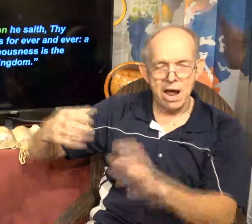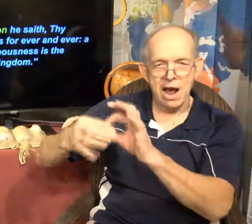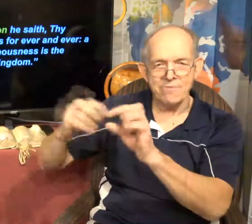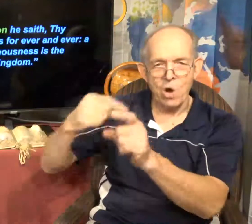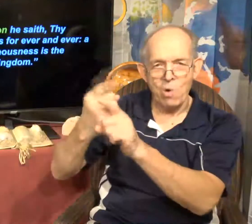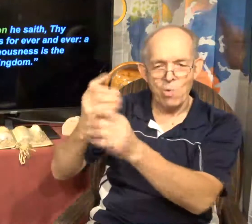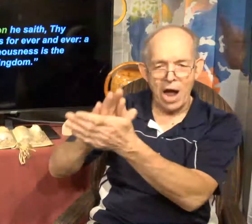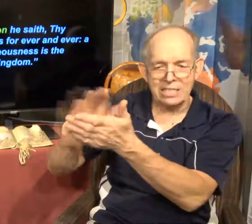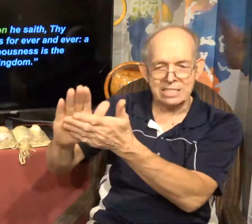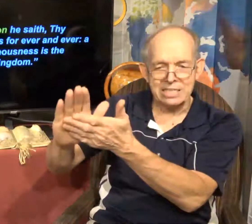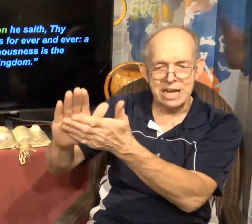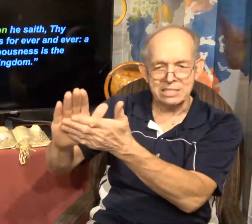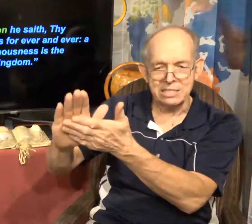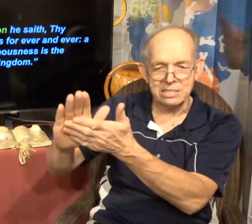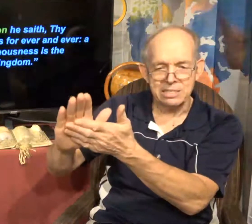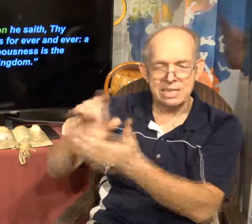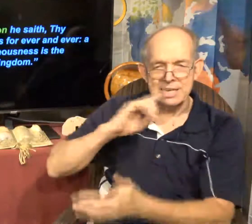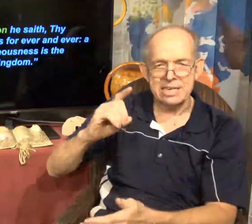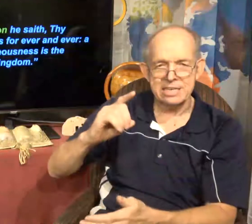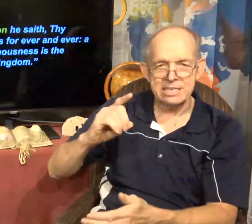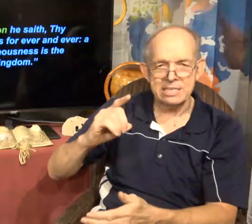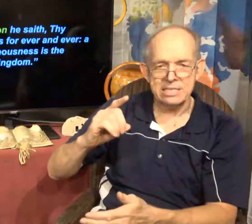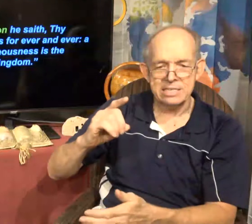of righteousness in